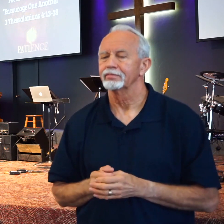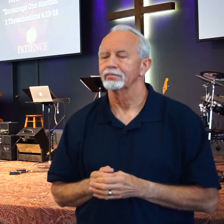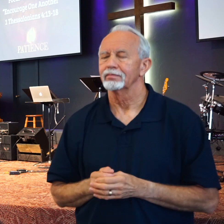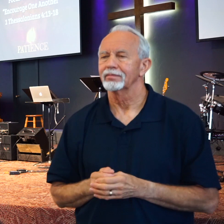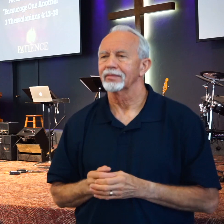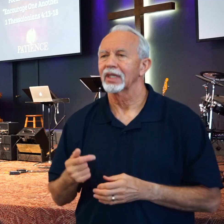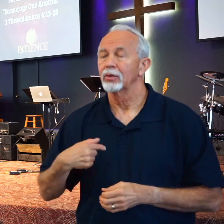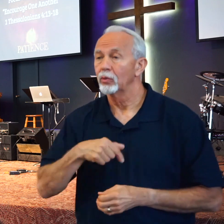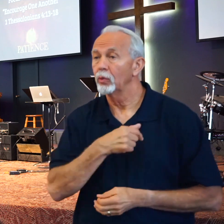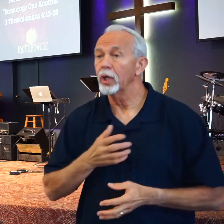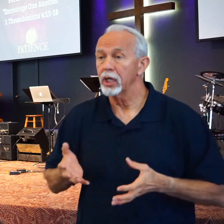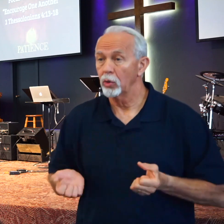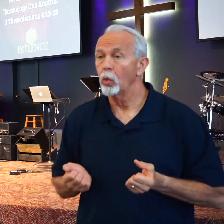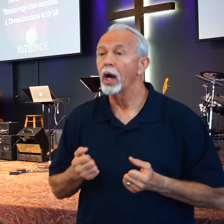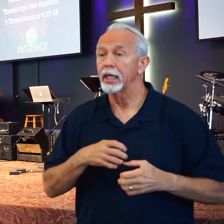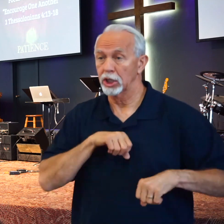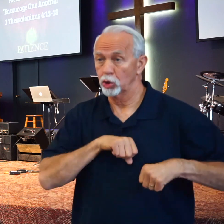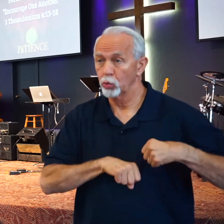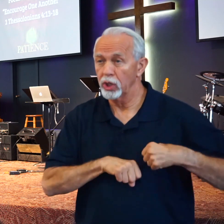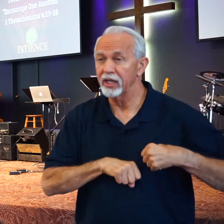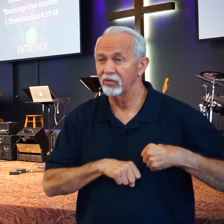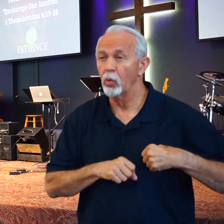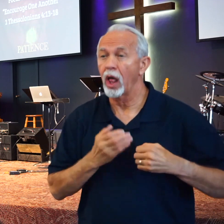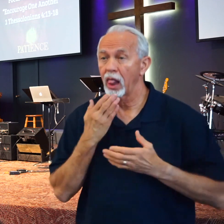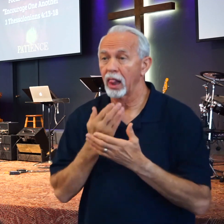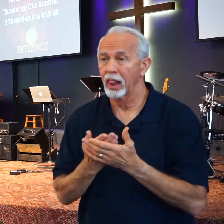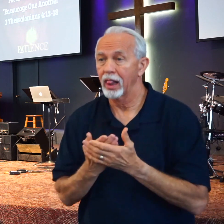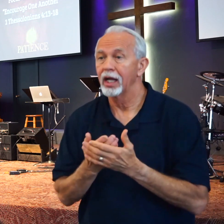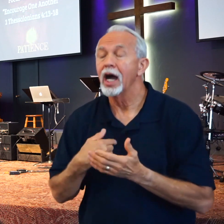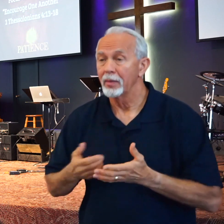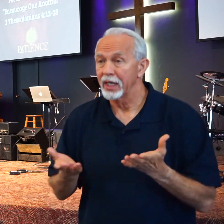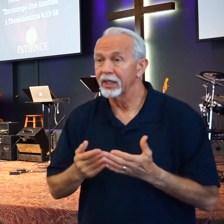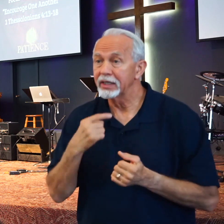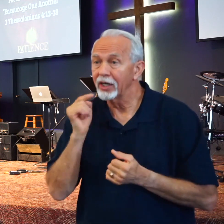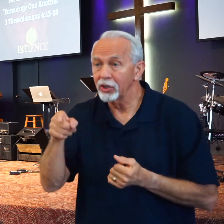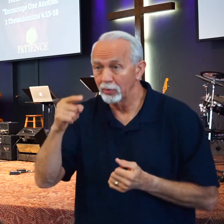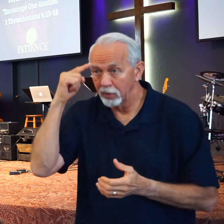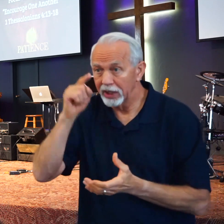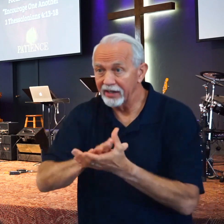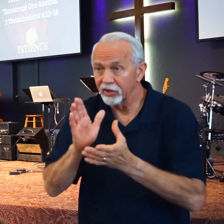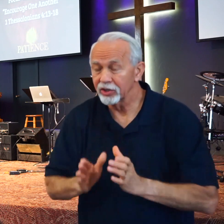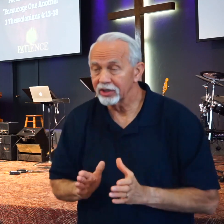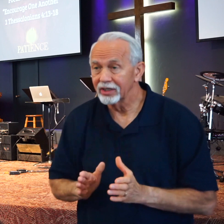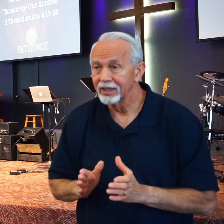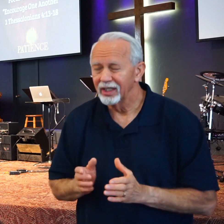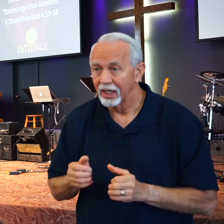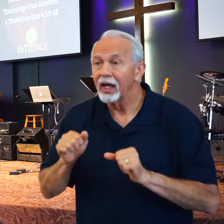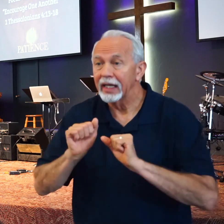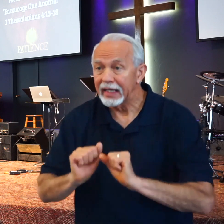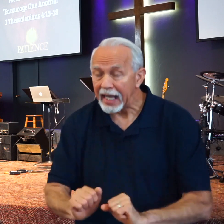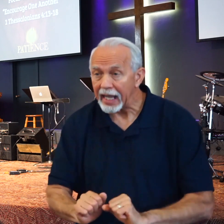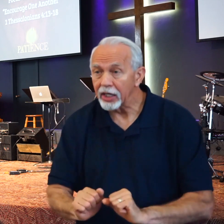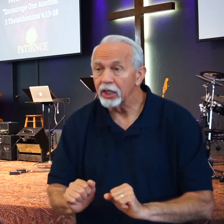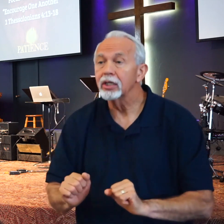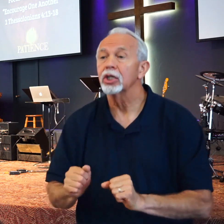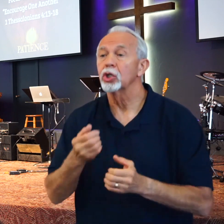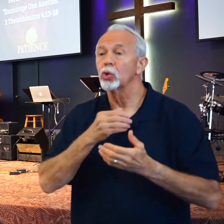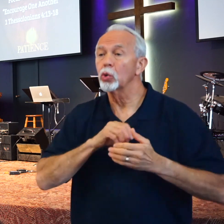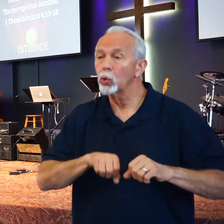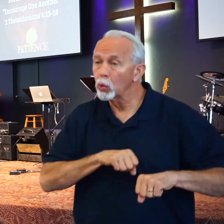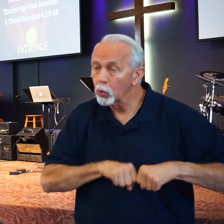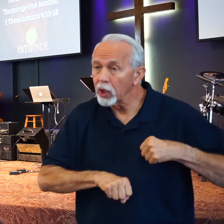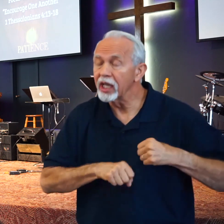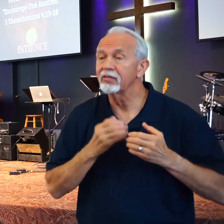We want to grieve well. And I'm here to tell you, believers are able to grieve